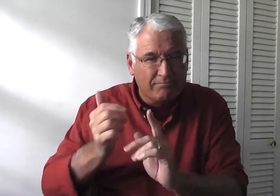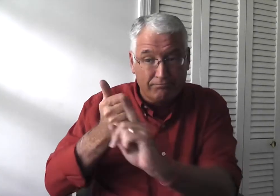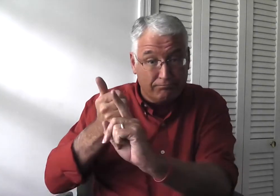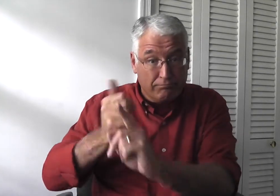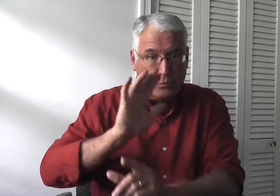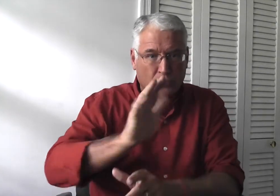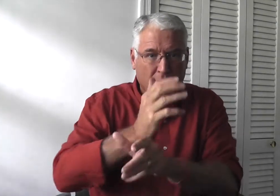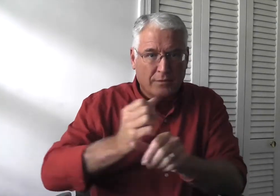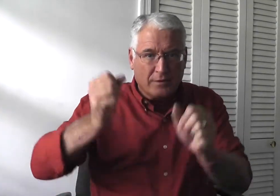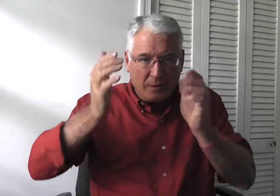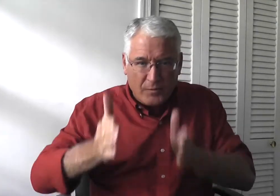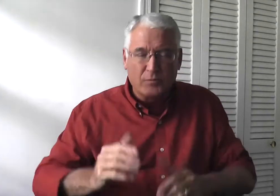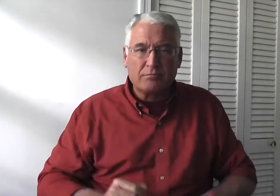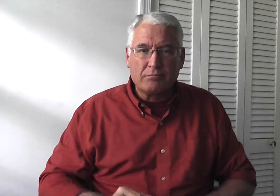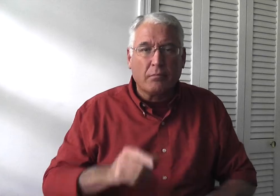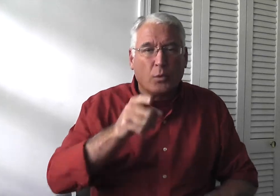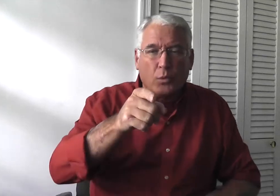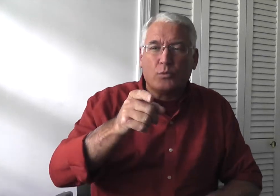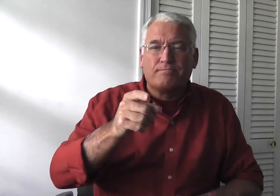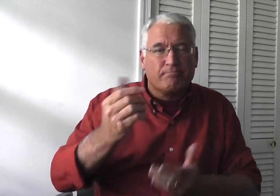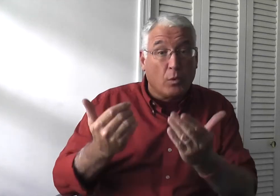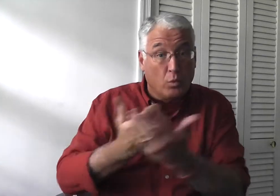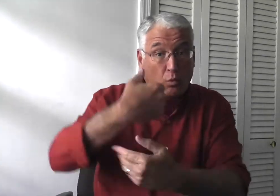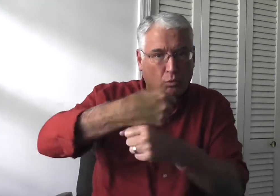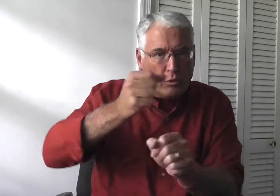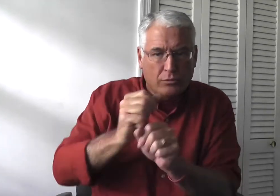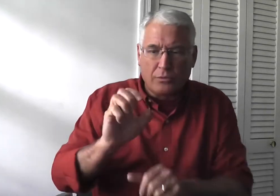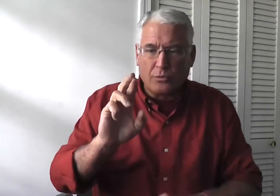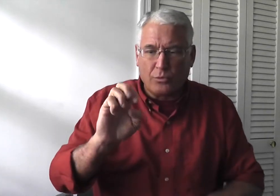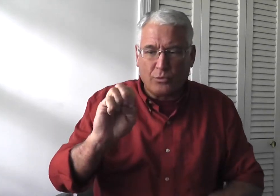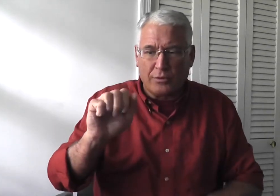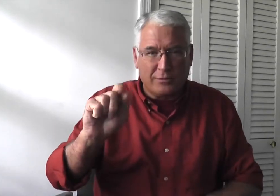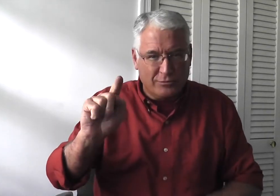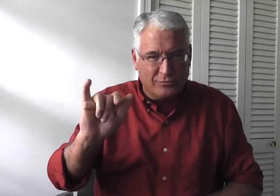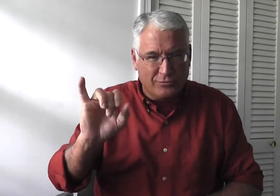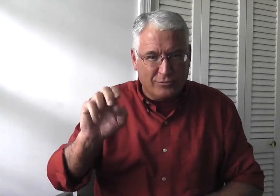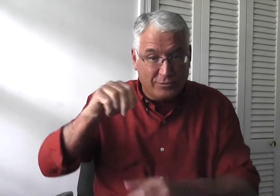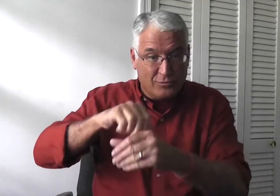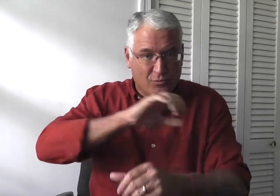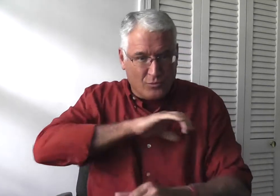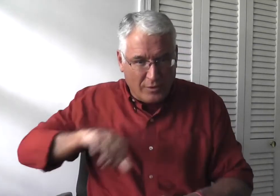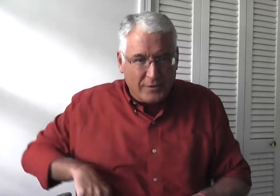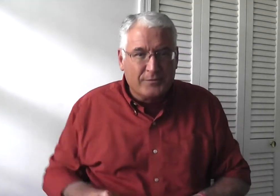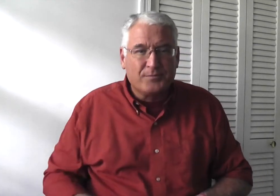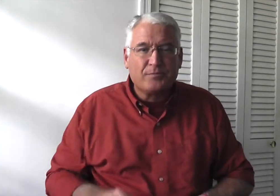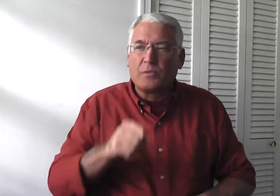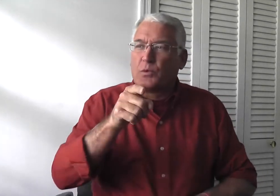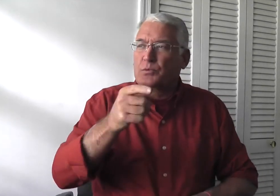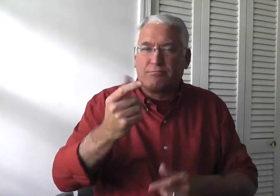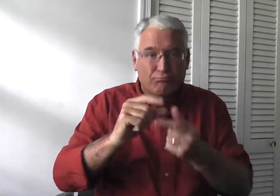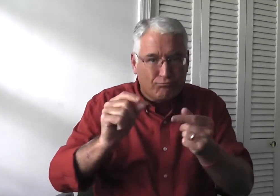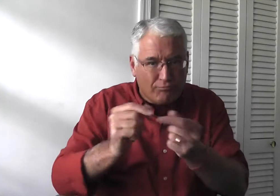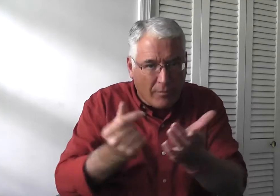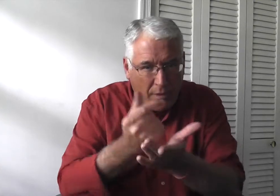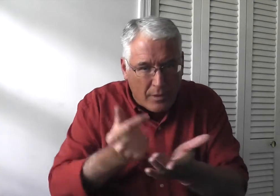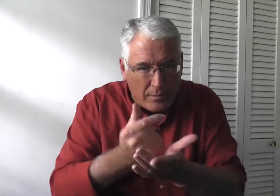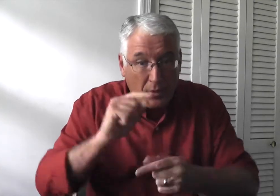If you are saved, do you believe that he is your Savior, the Messiah? Do